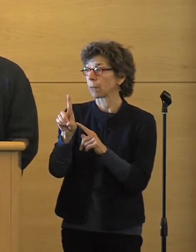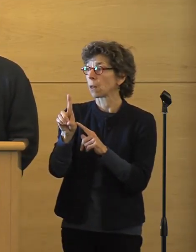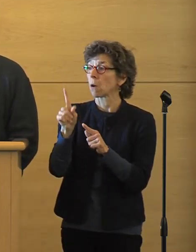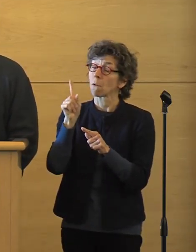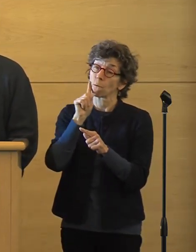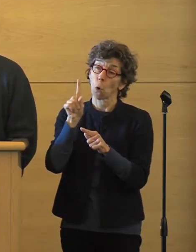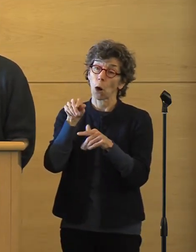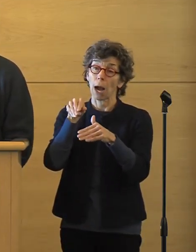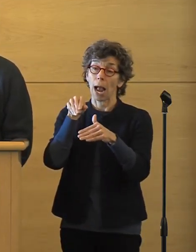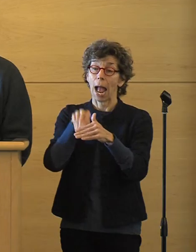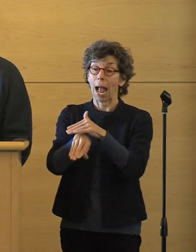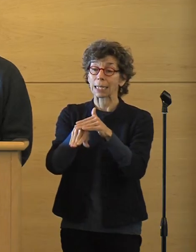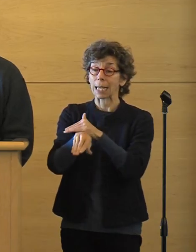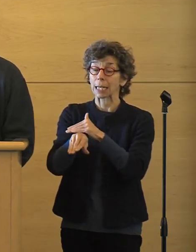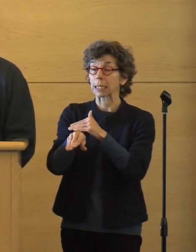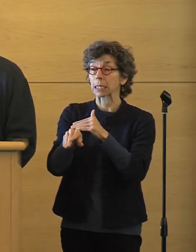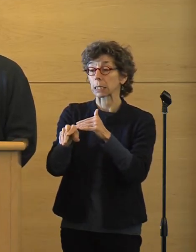back, other back.